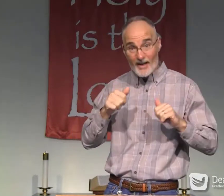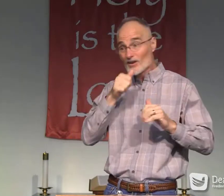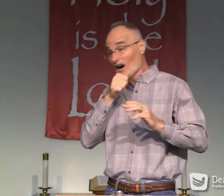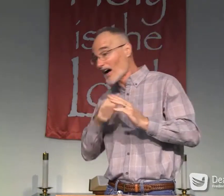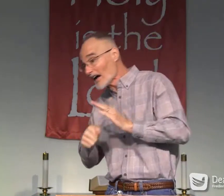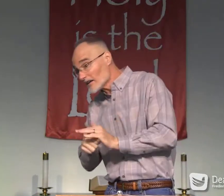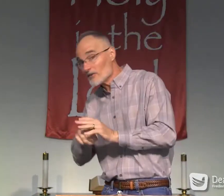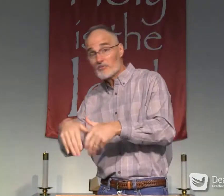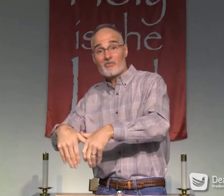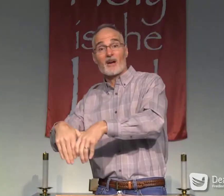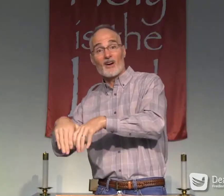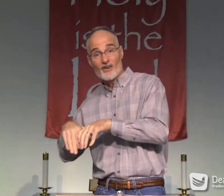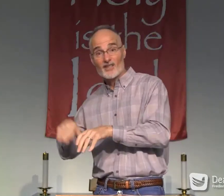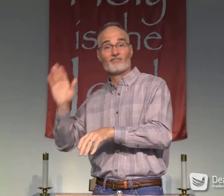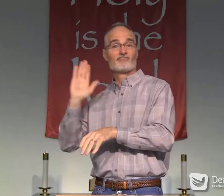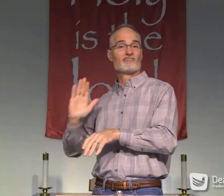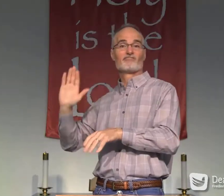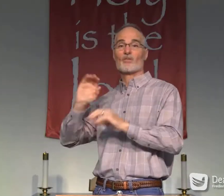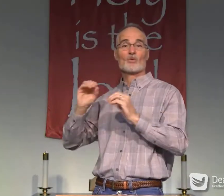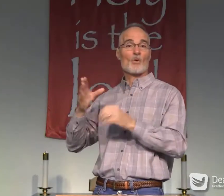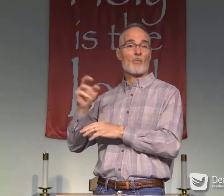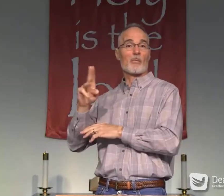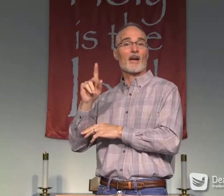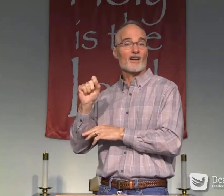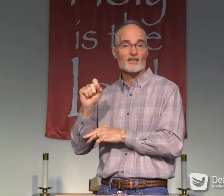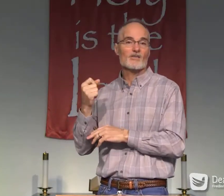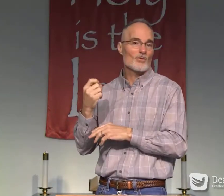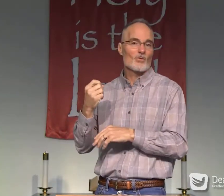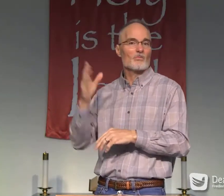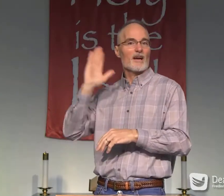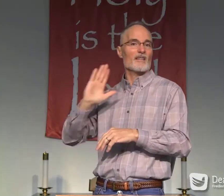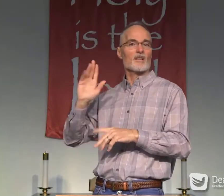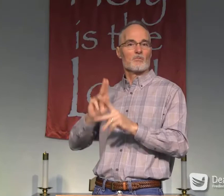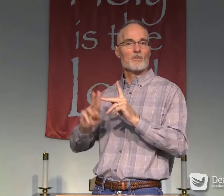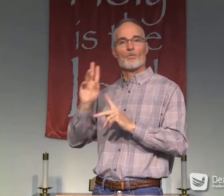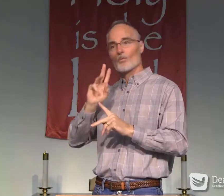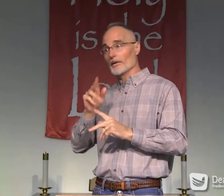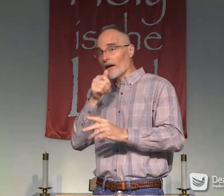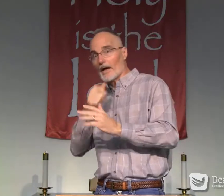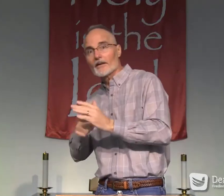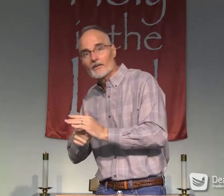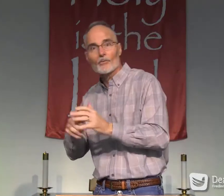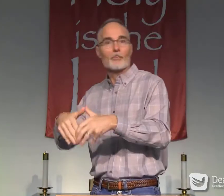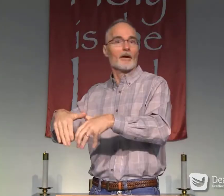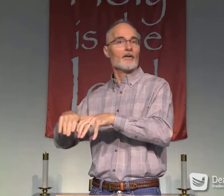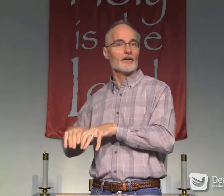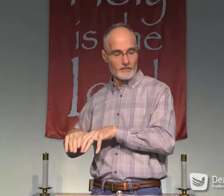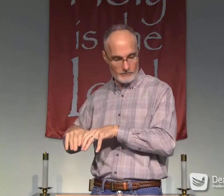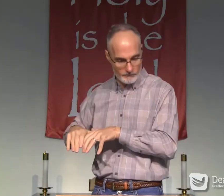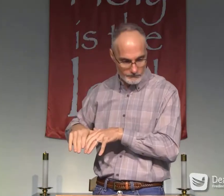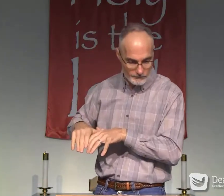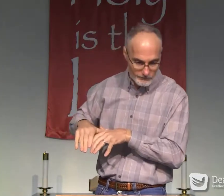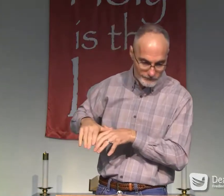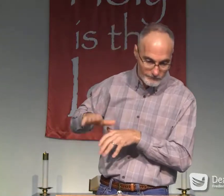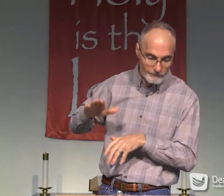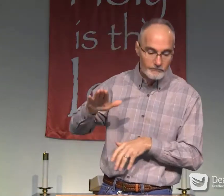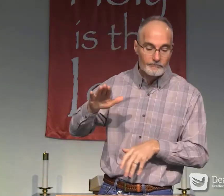And your gold and your silver, you can try and hide it. You can bury it. Remember, they didn't have banks back then, so people would just hide or bury